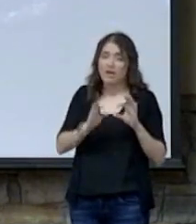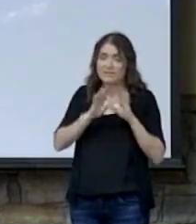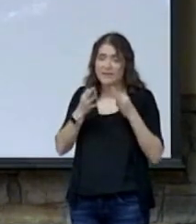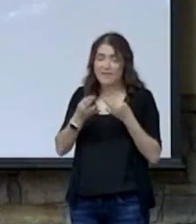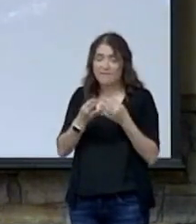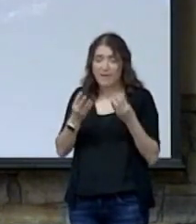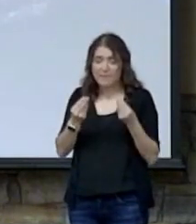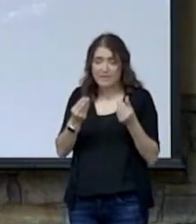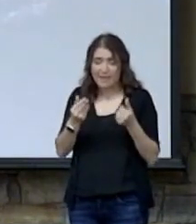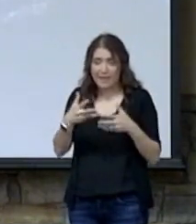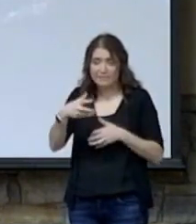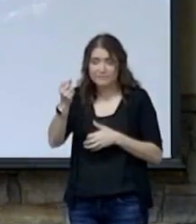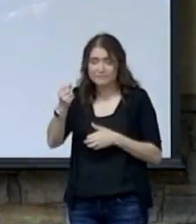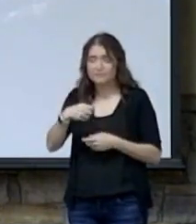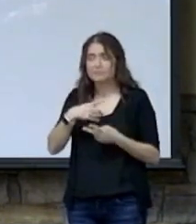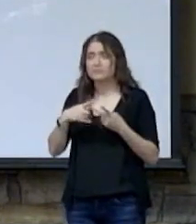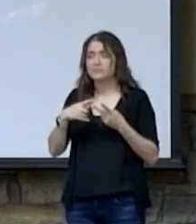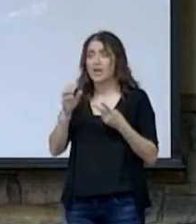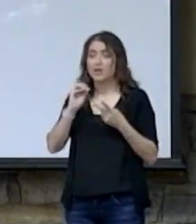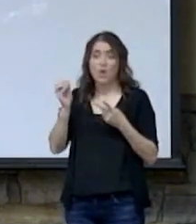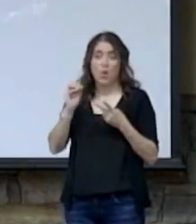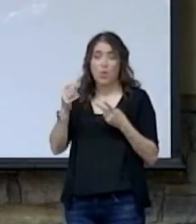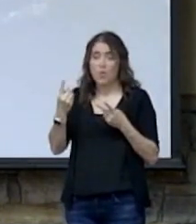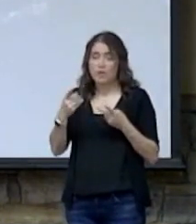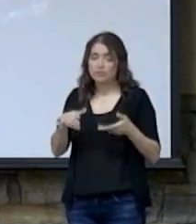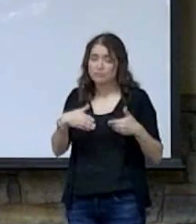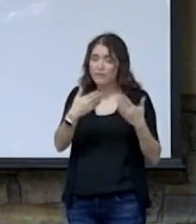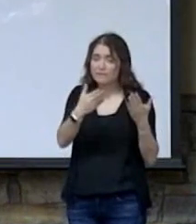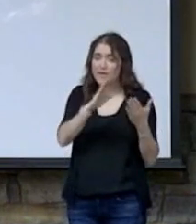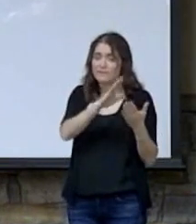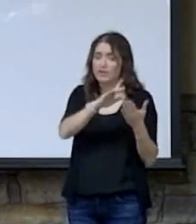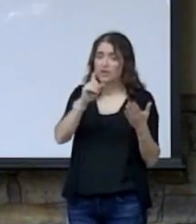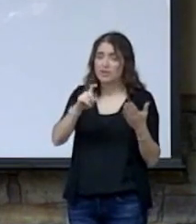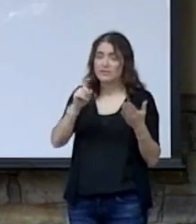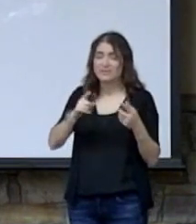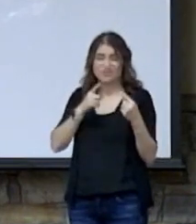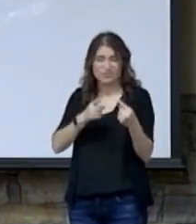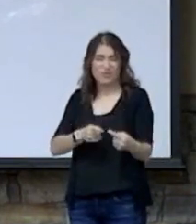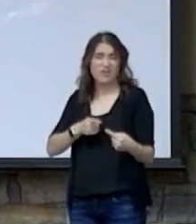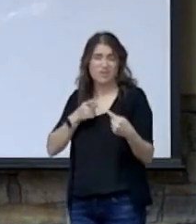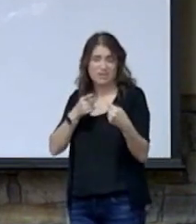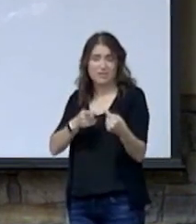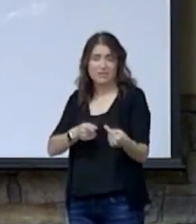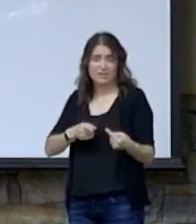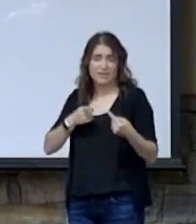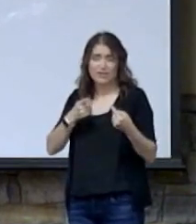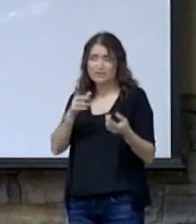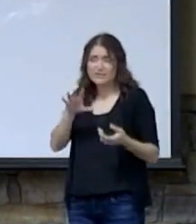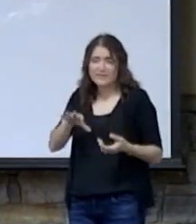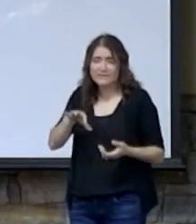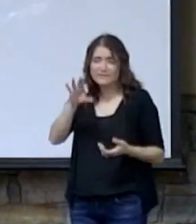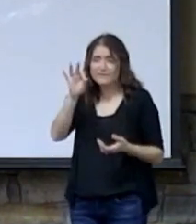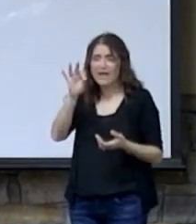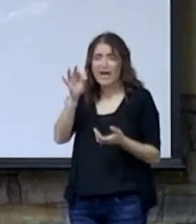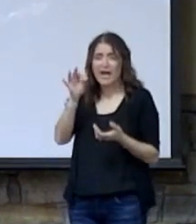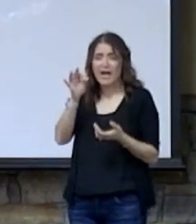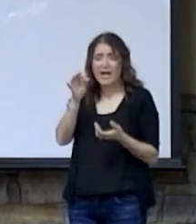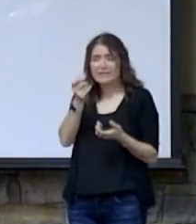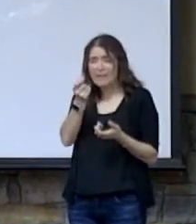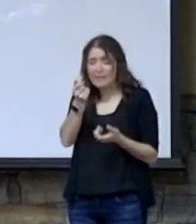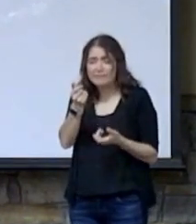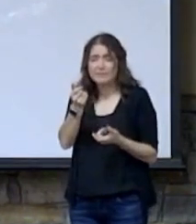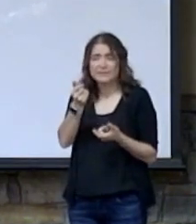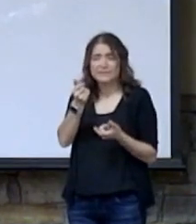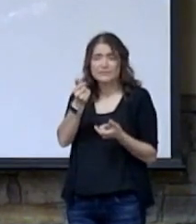land. She had no one to provide for her needs, and she struggled just to find scraps to provide for herself,